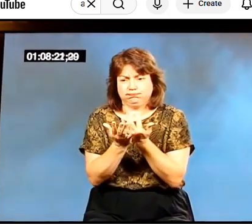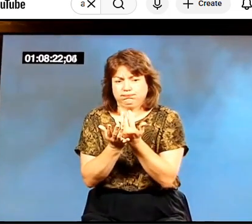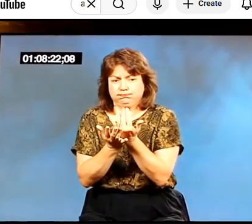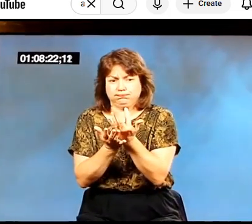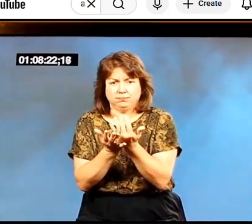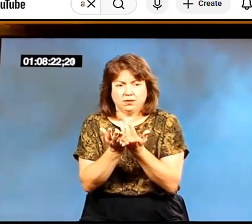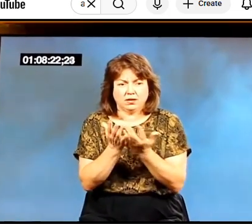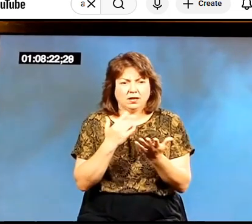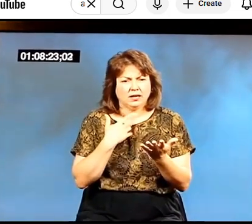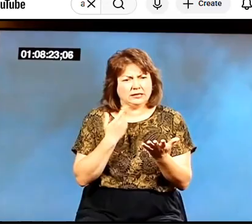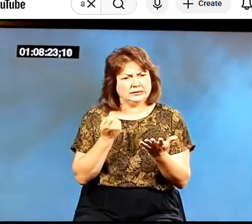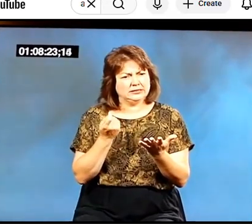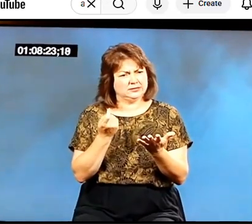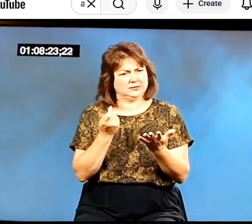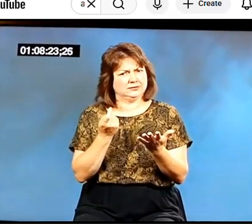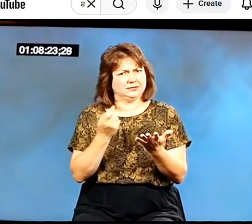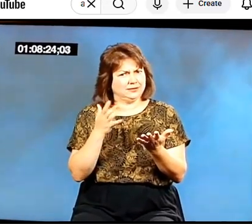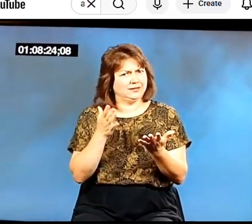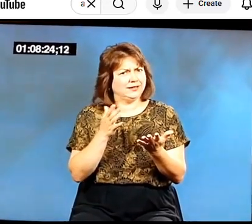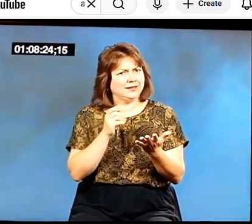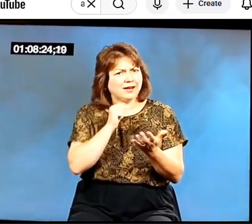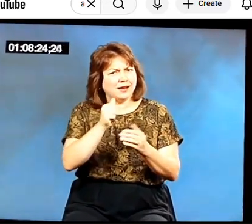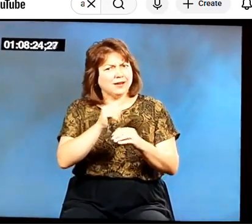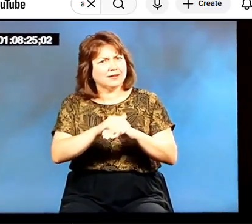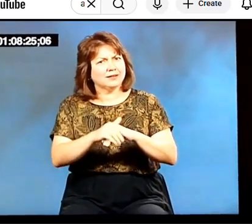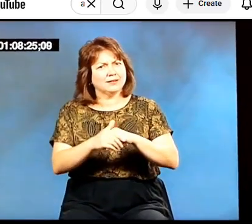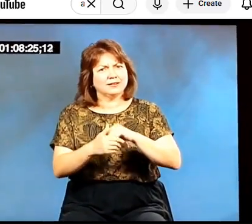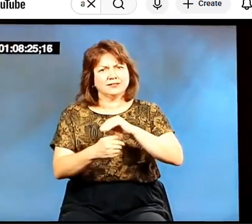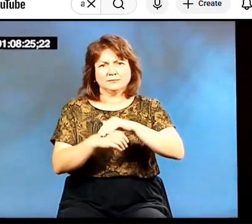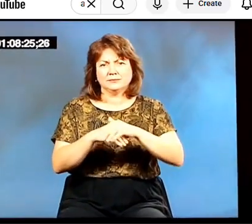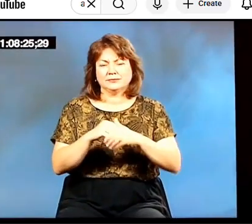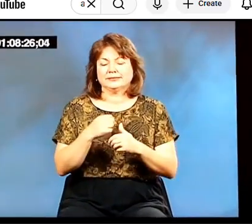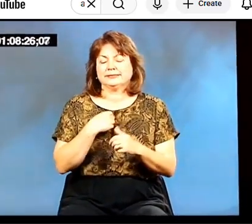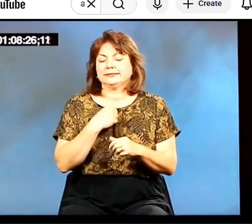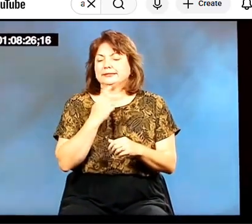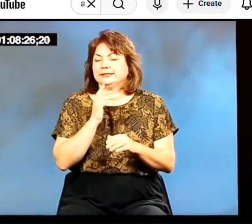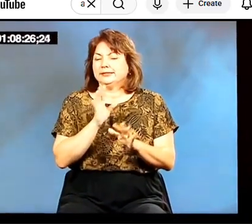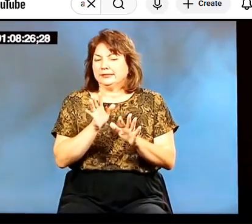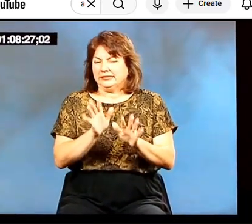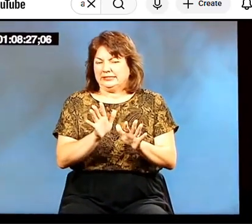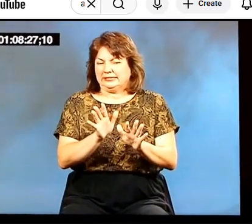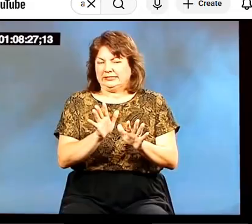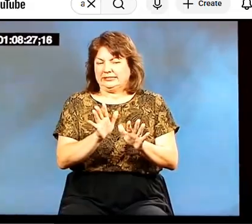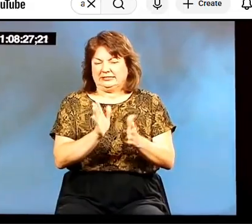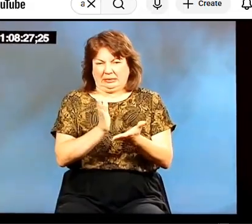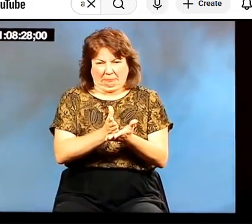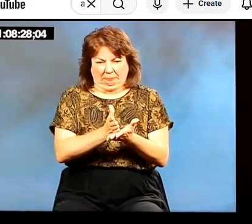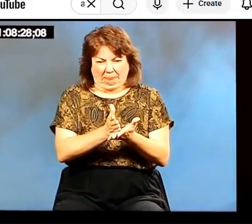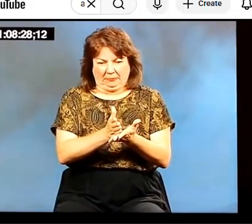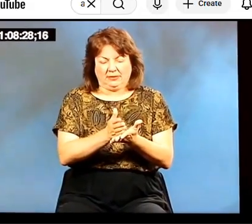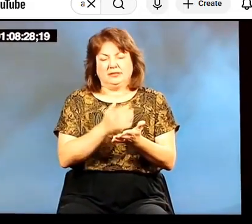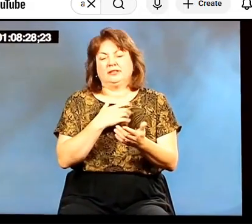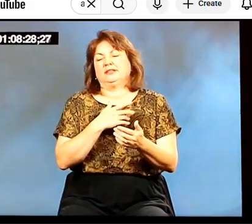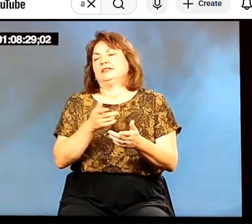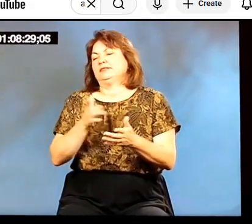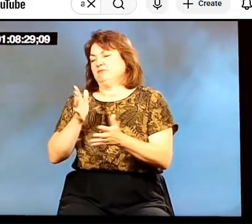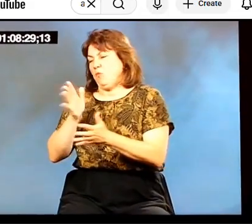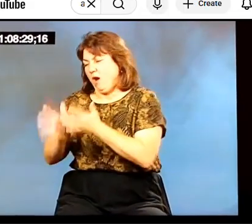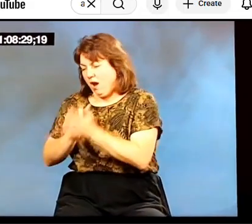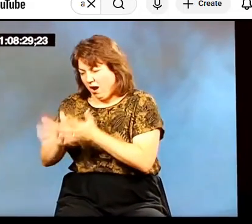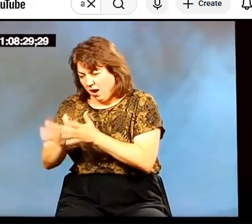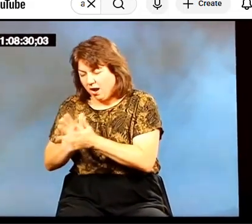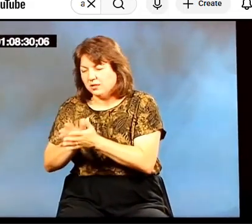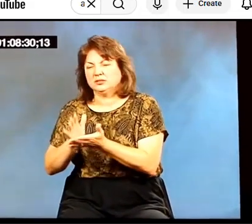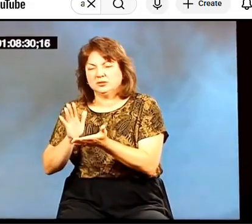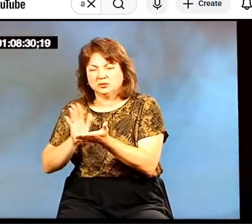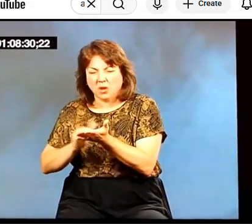and I was like, ooh, that burning intensified even more. And it was like, this is